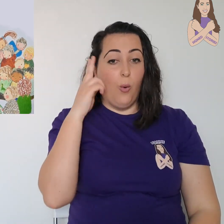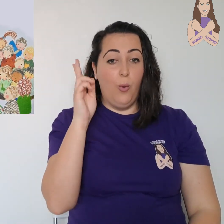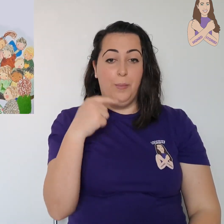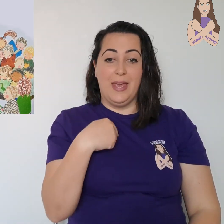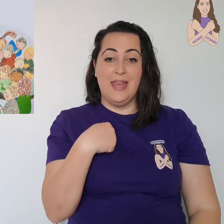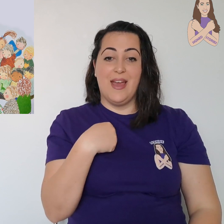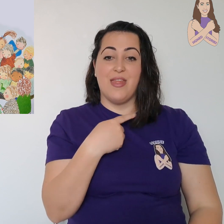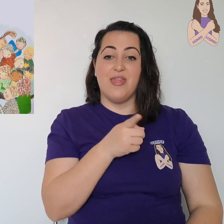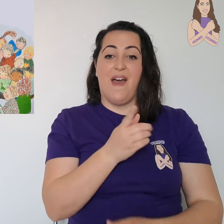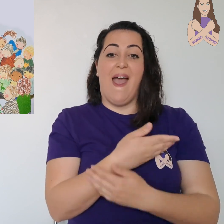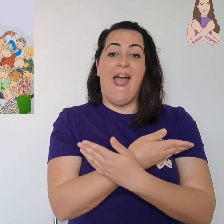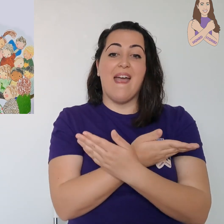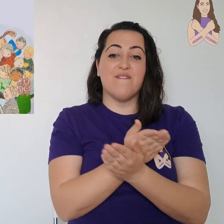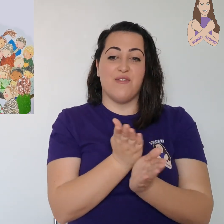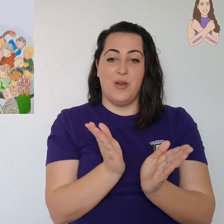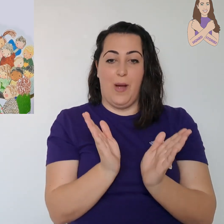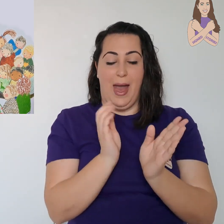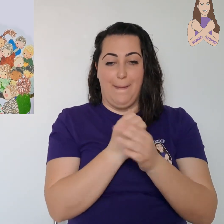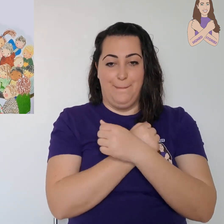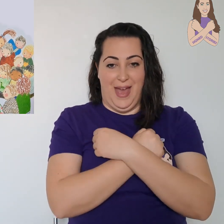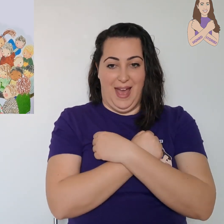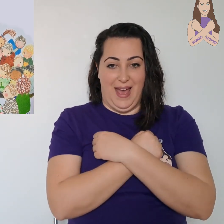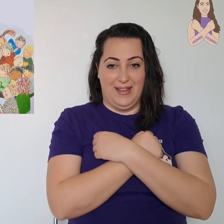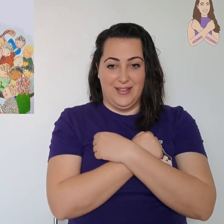call me the everywhere bear."